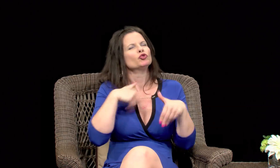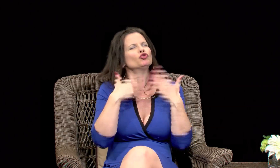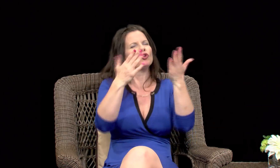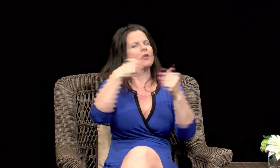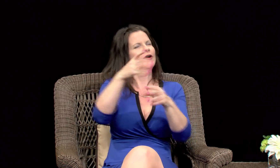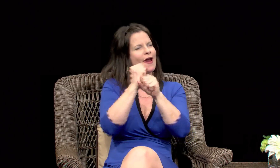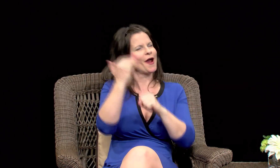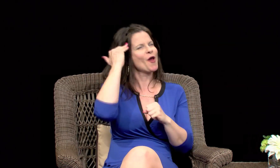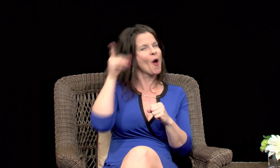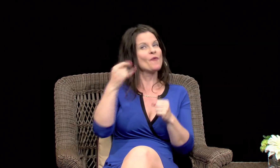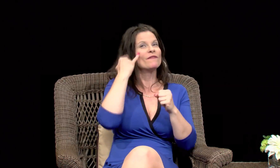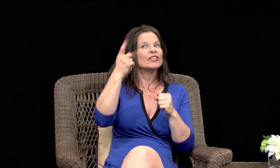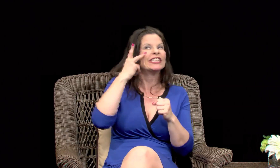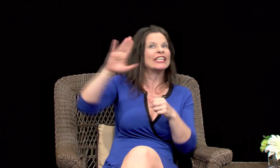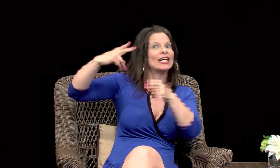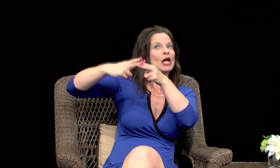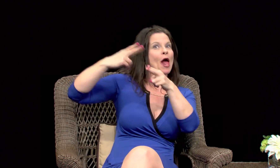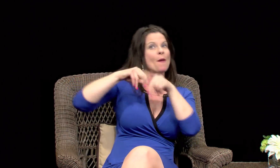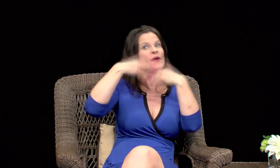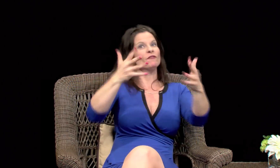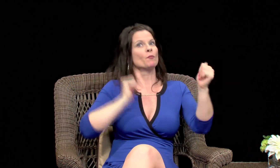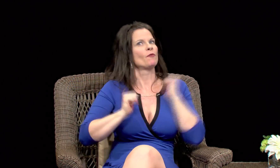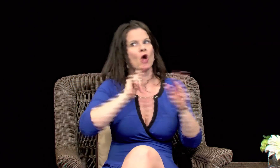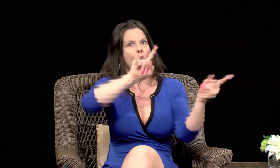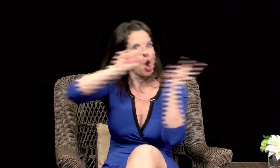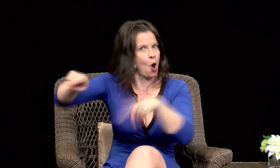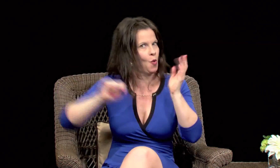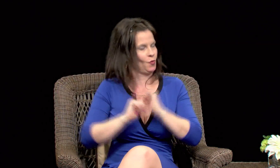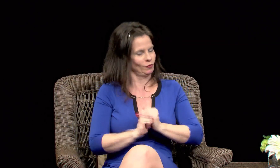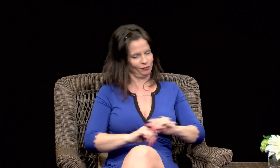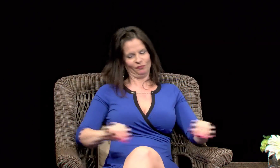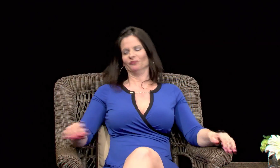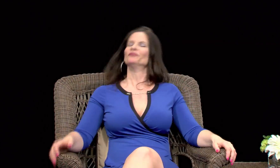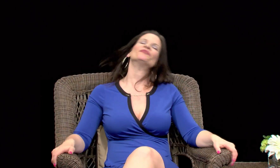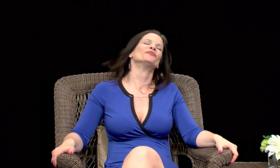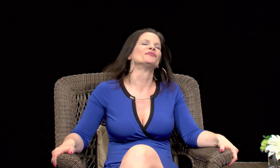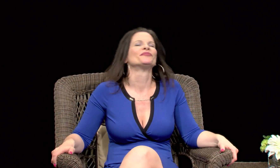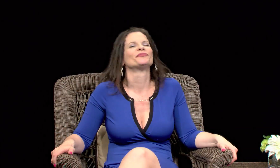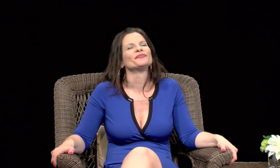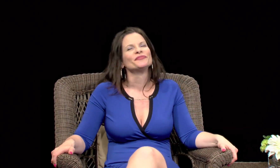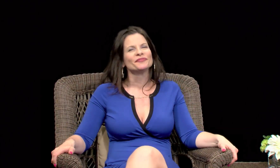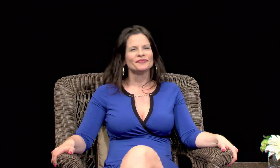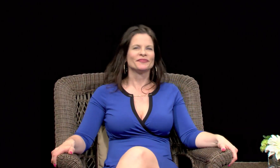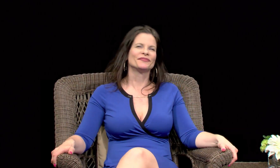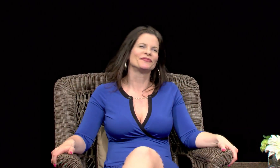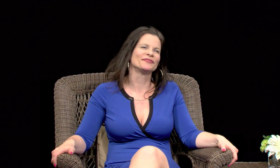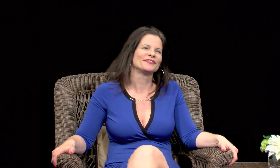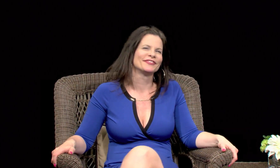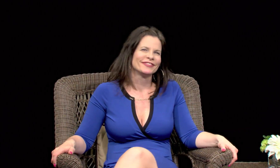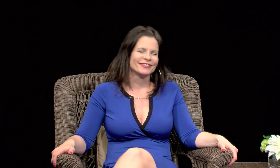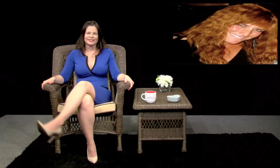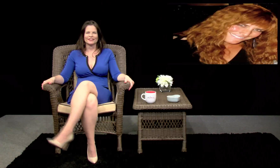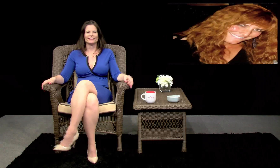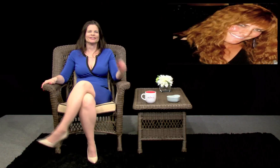expand. And I suggest that if you see her perform, if you see her headlining anywhere, definitely